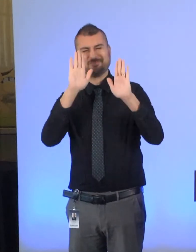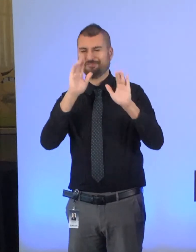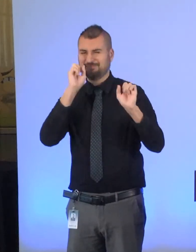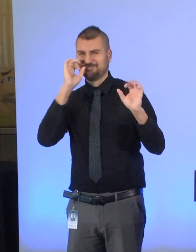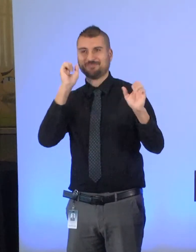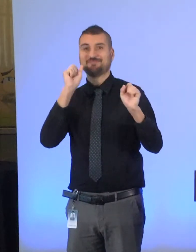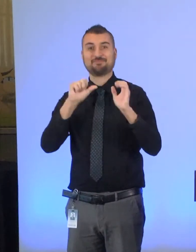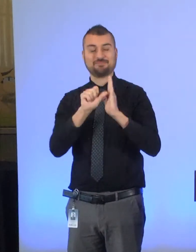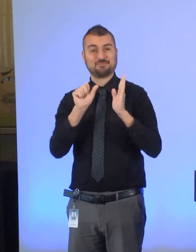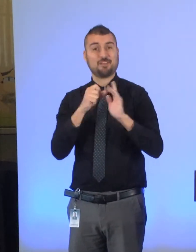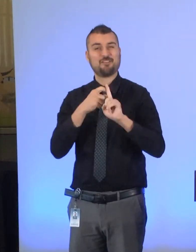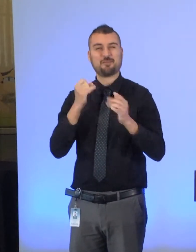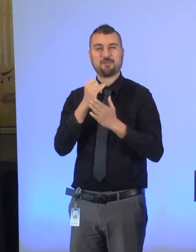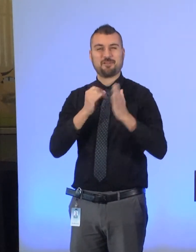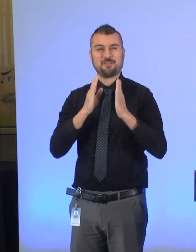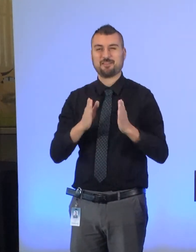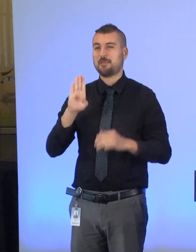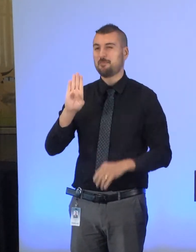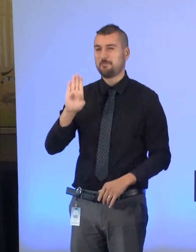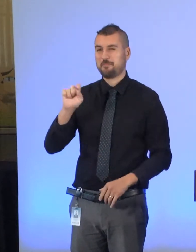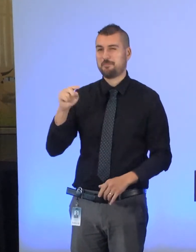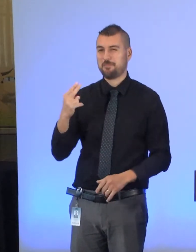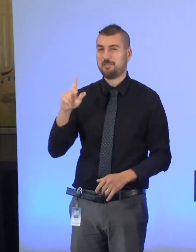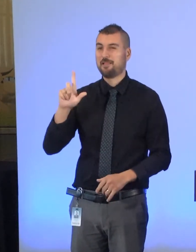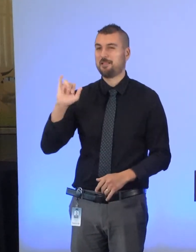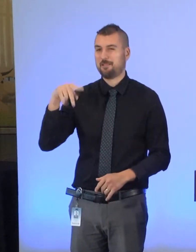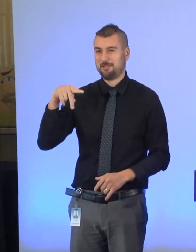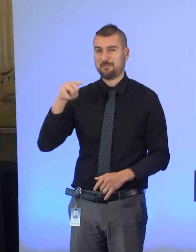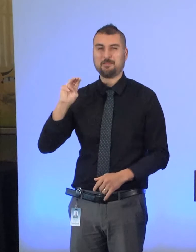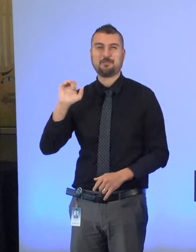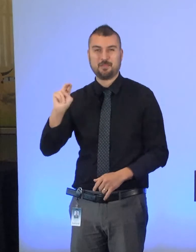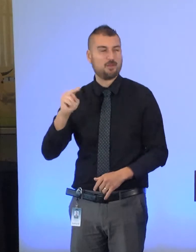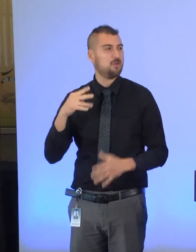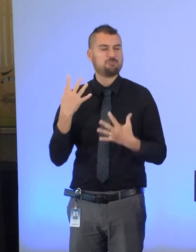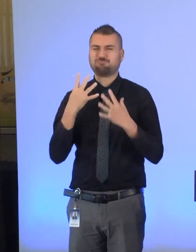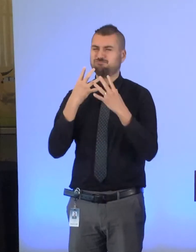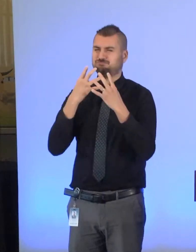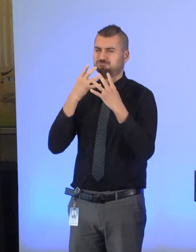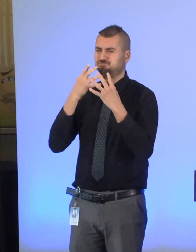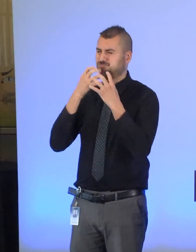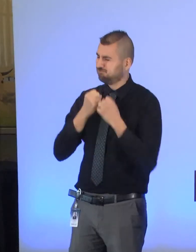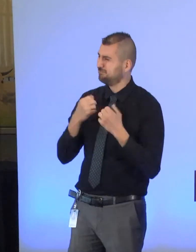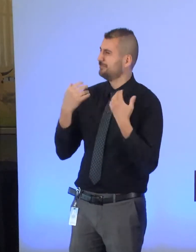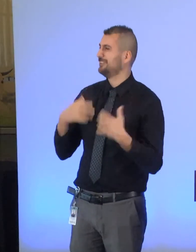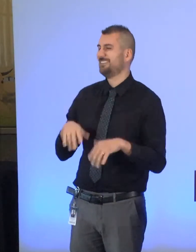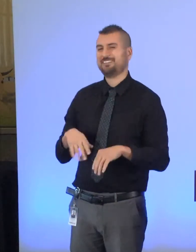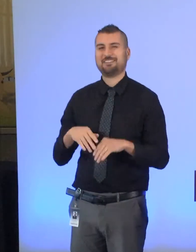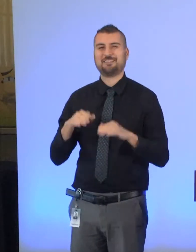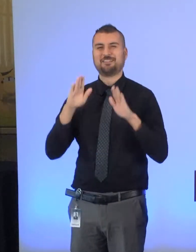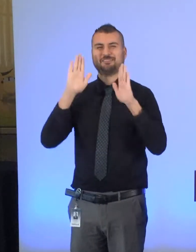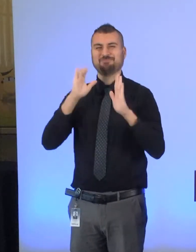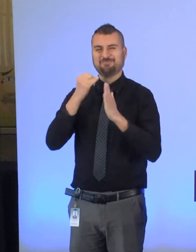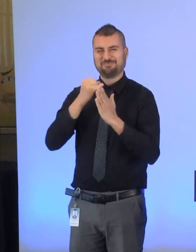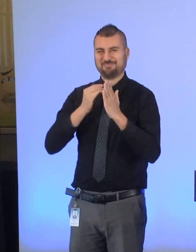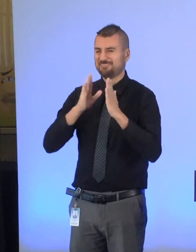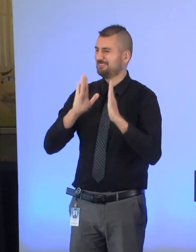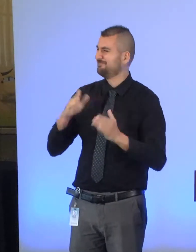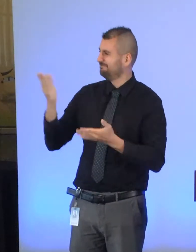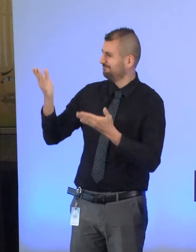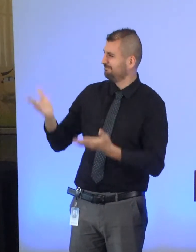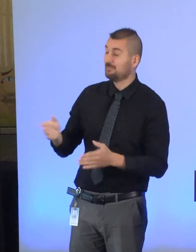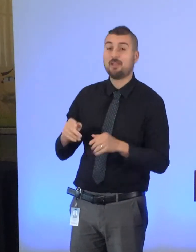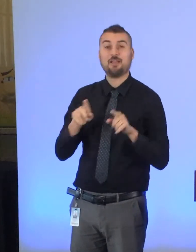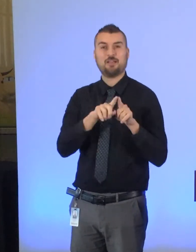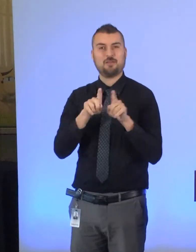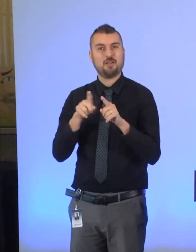artist Beth Limpman, who's just a real treasure and a nationally quite significant artist. She